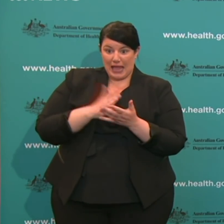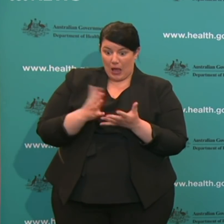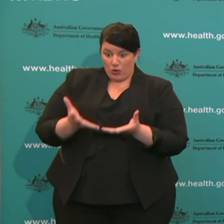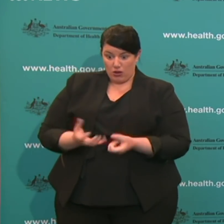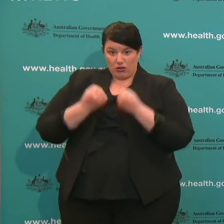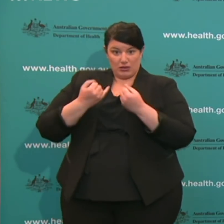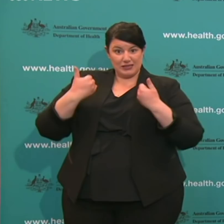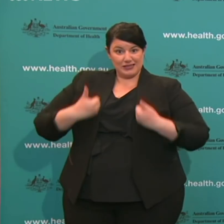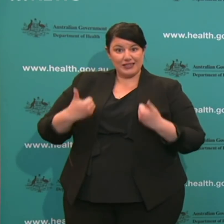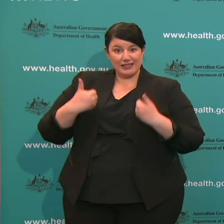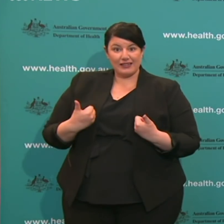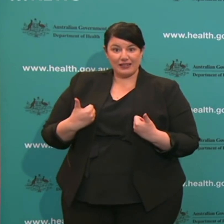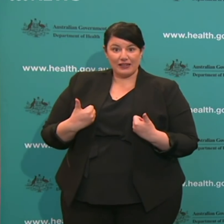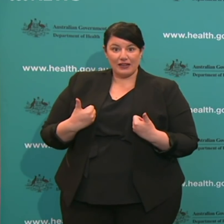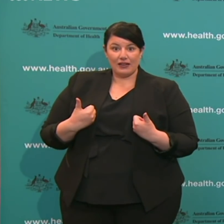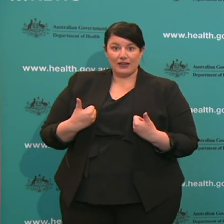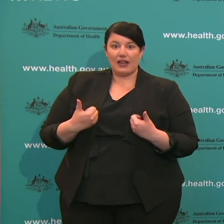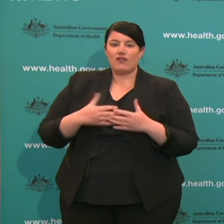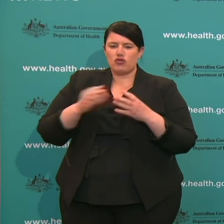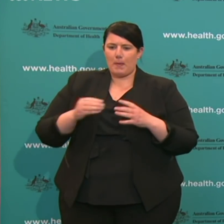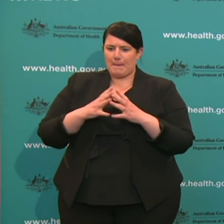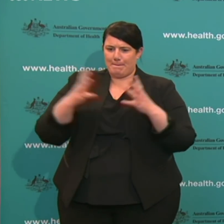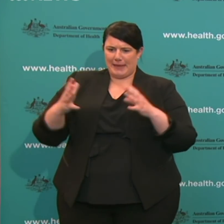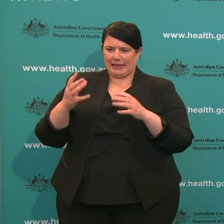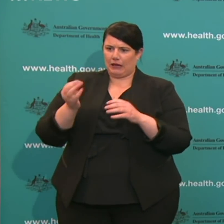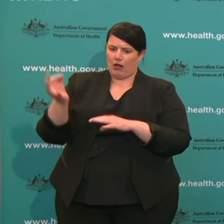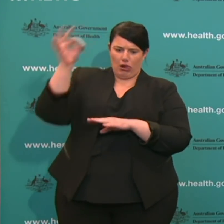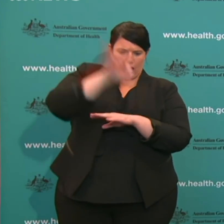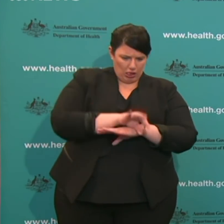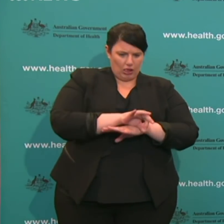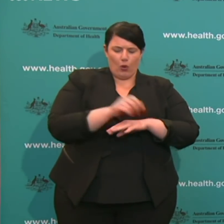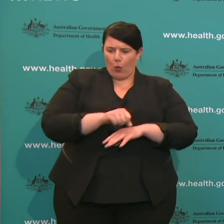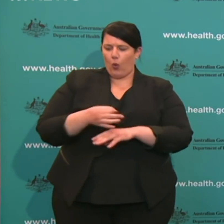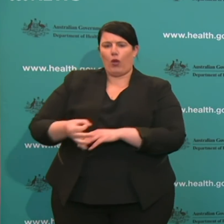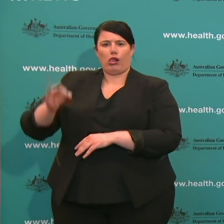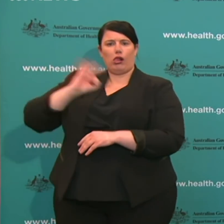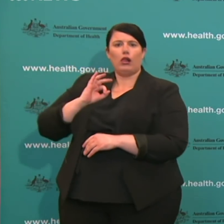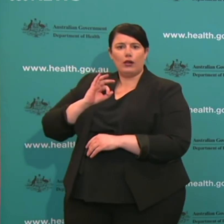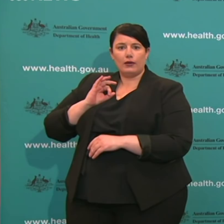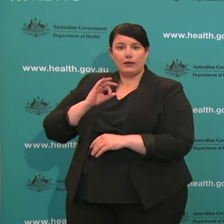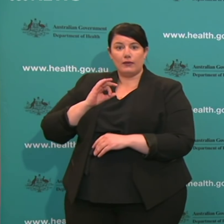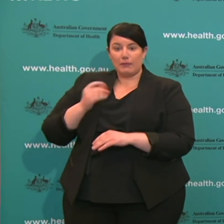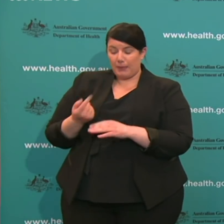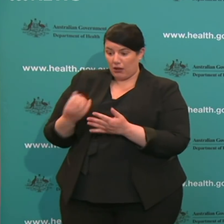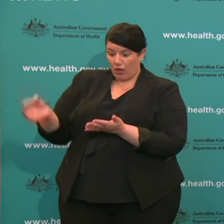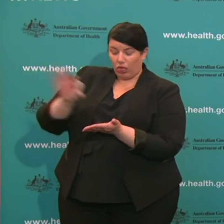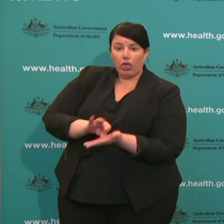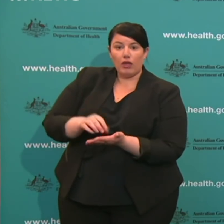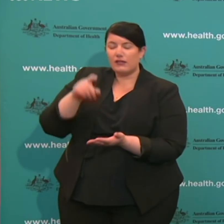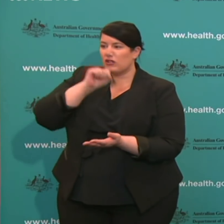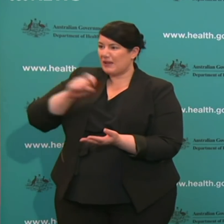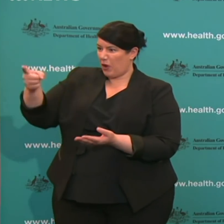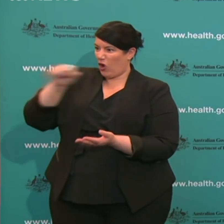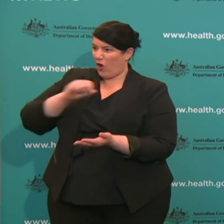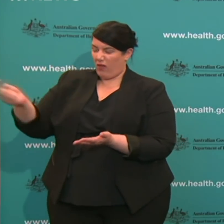to another is larger droplets. Droplets that either fall onto people's hands and